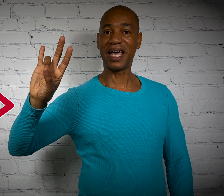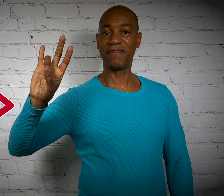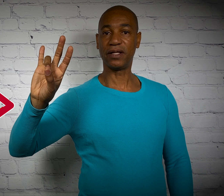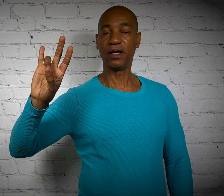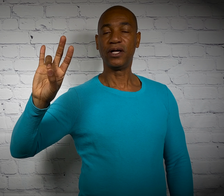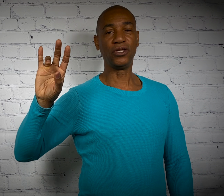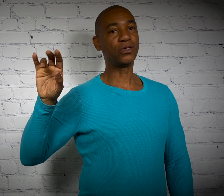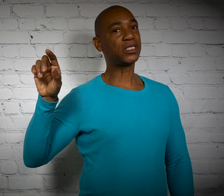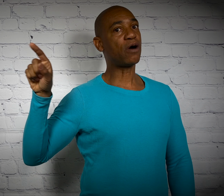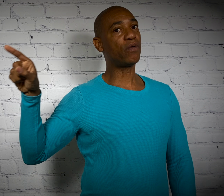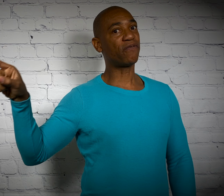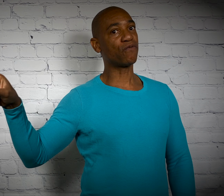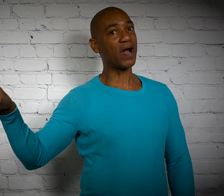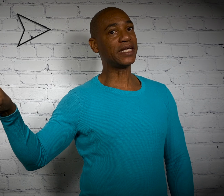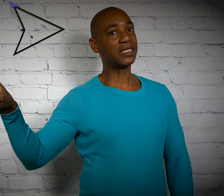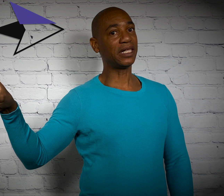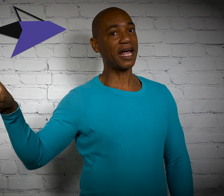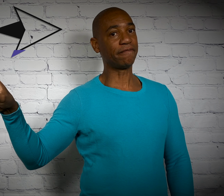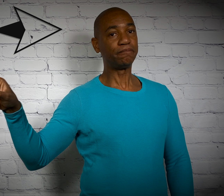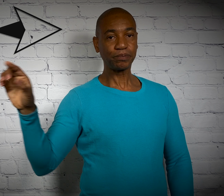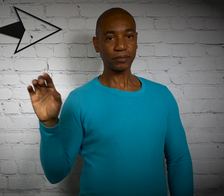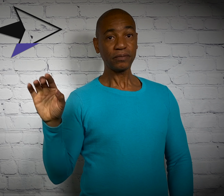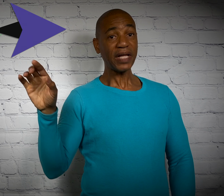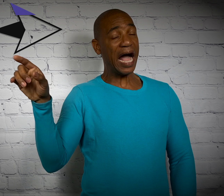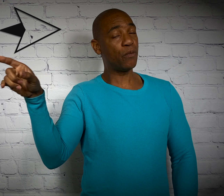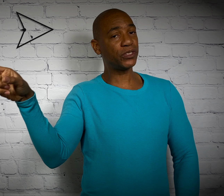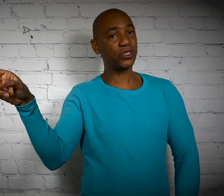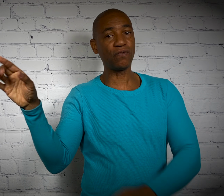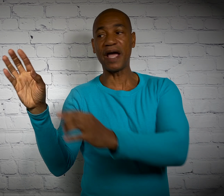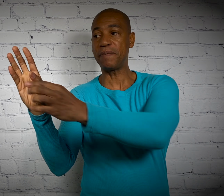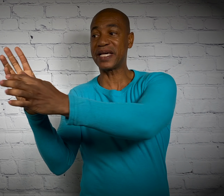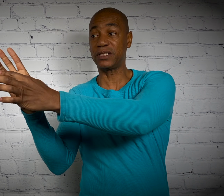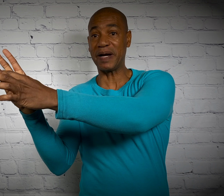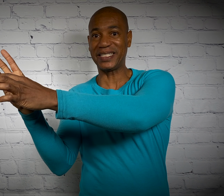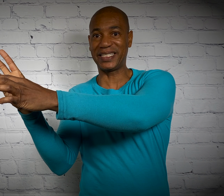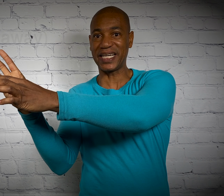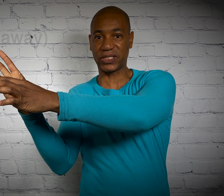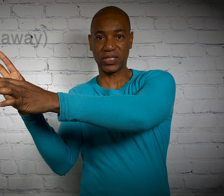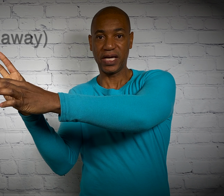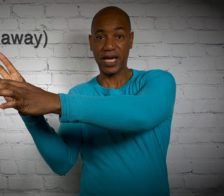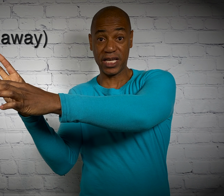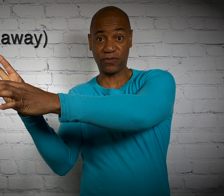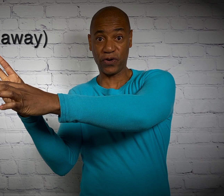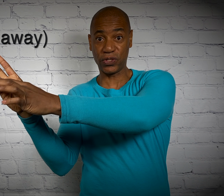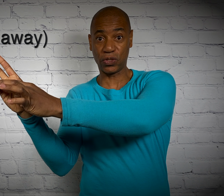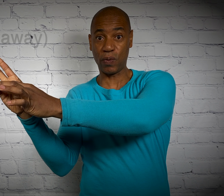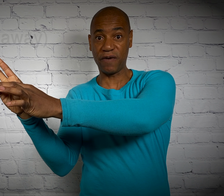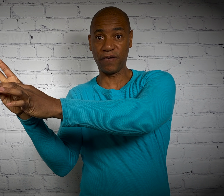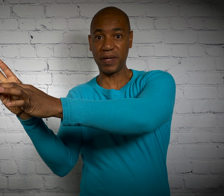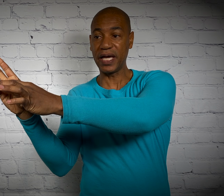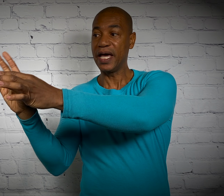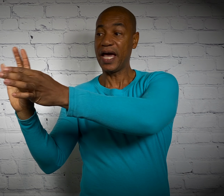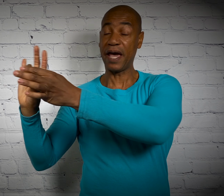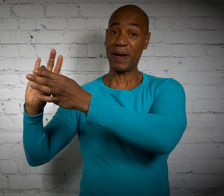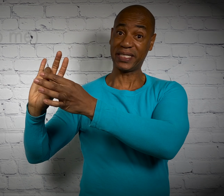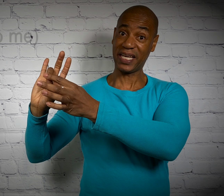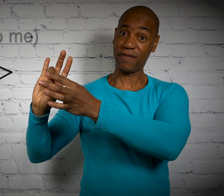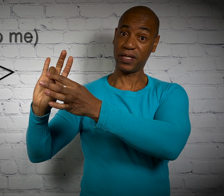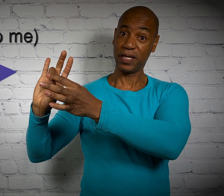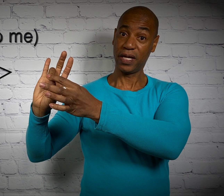67. Notice how I went from right to left. I went to the right because my 6 is furthest away from me and my 7